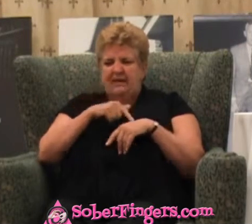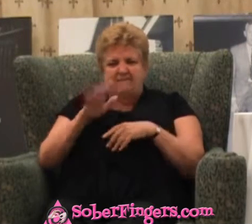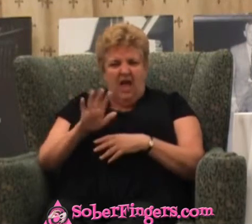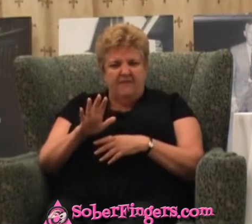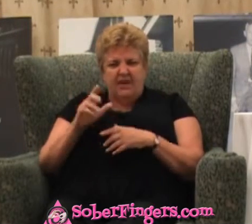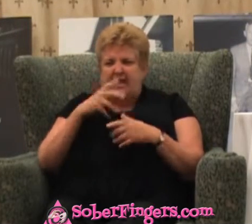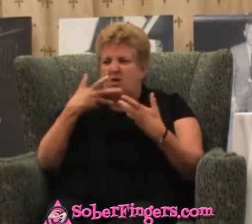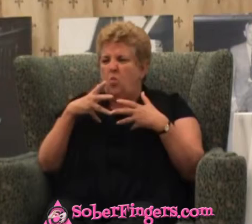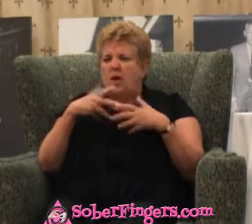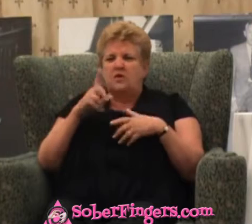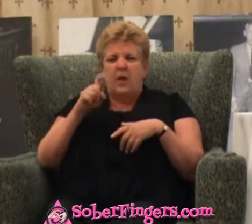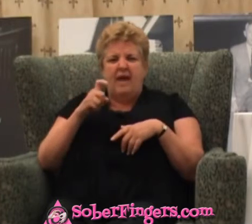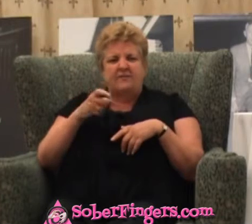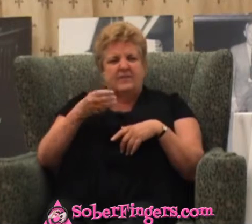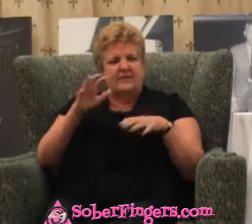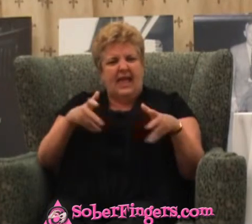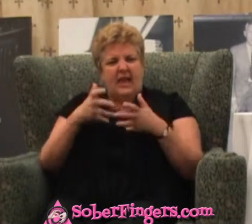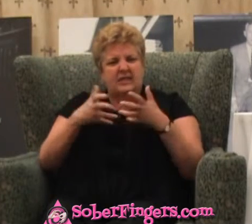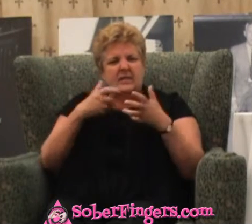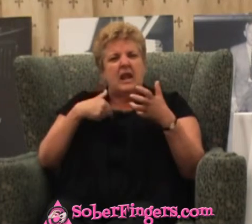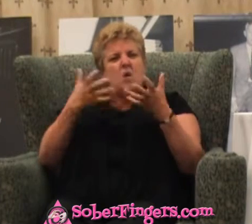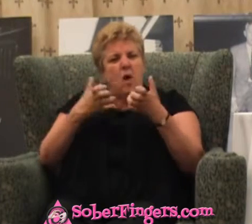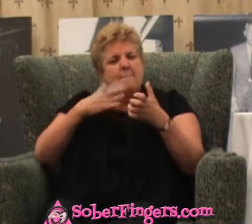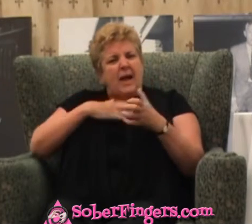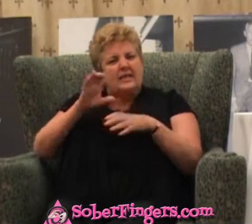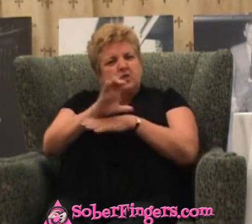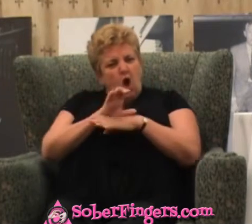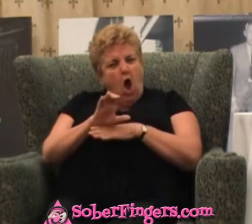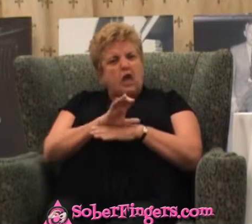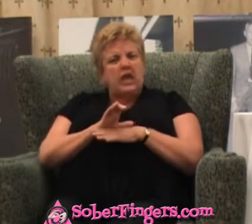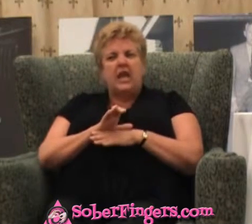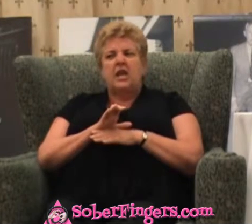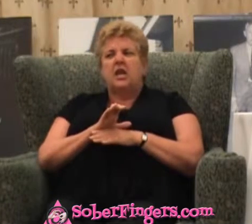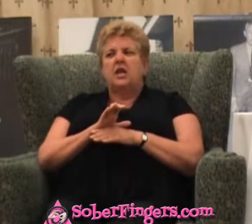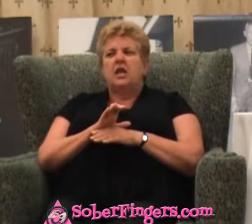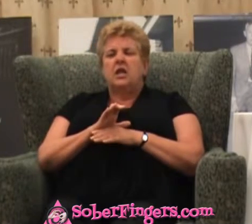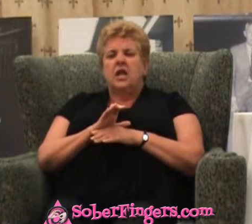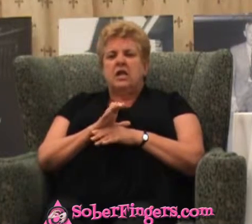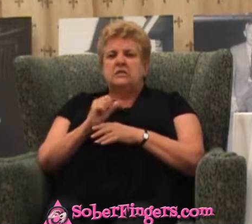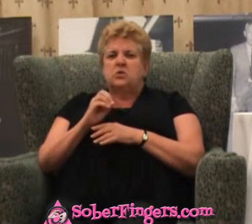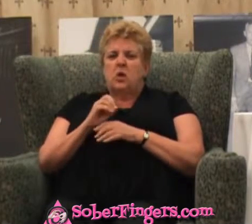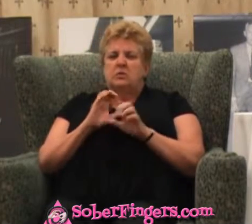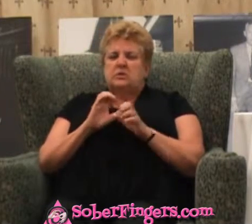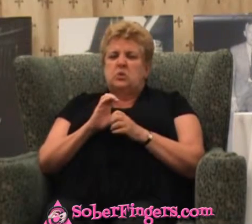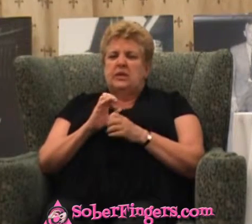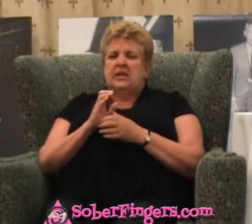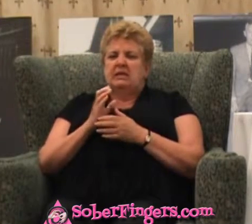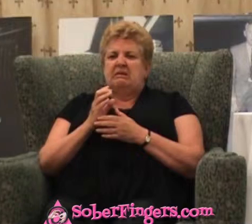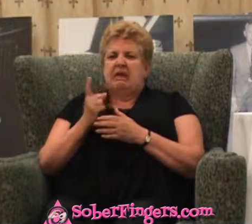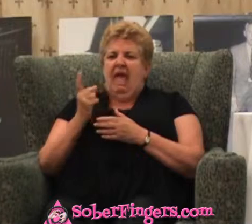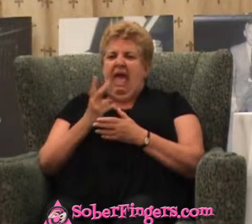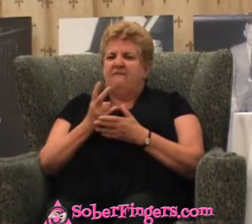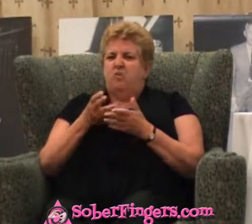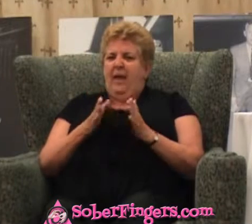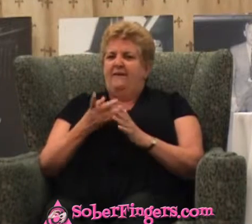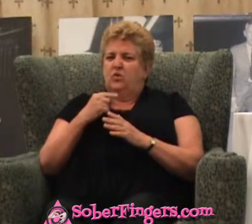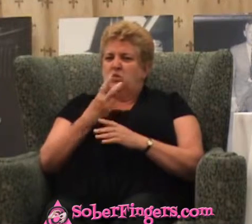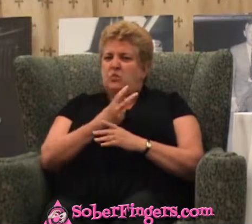and I want to have my chocolate, and I was on half measures for 2 or 3 years, and finally I gave that to God